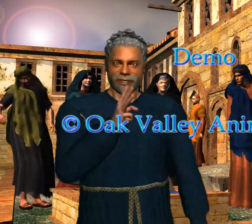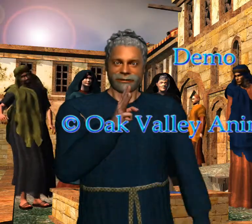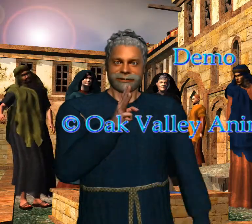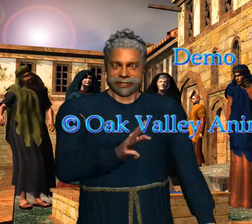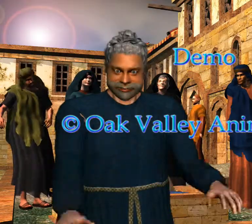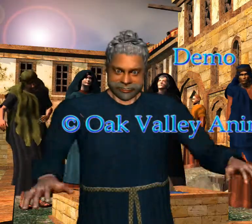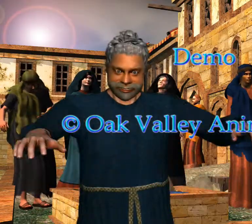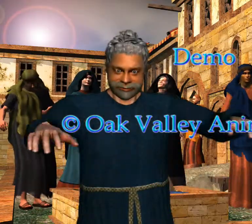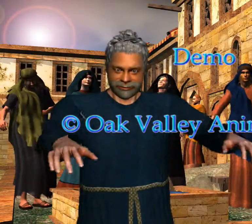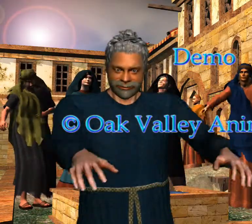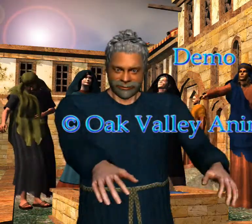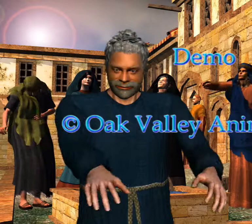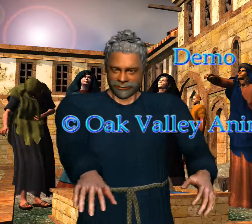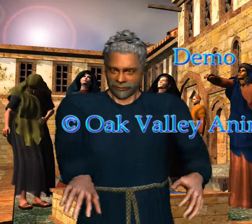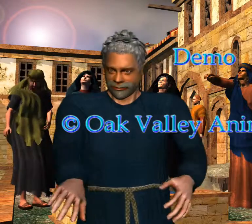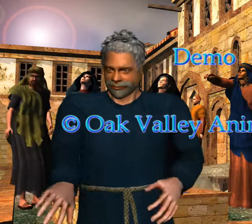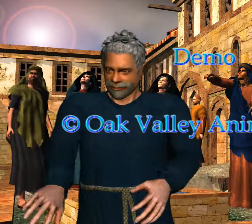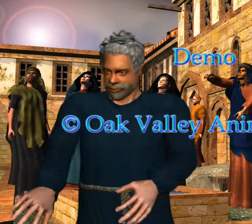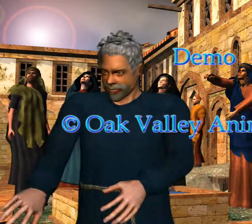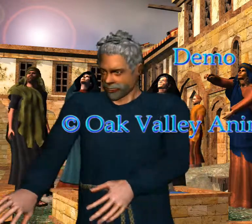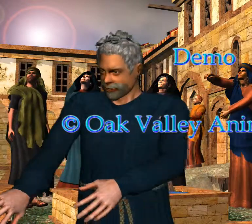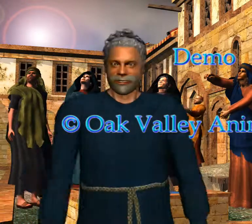he said would wash them all away.